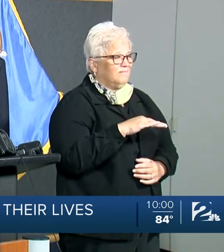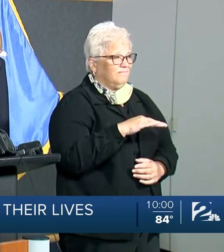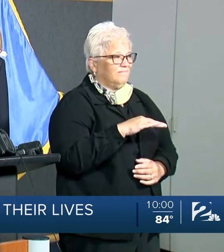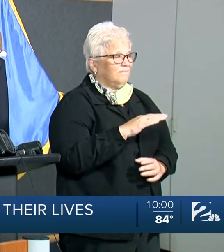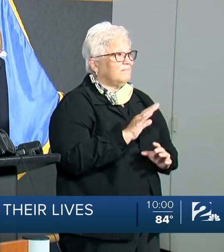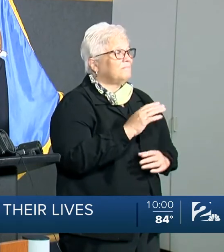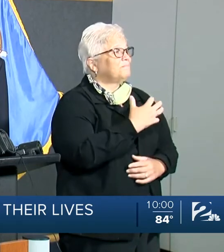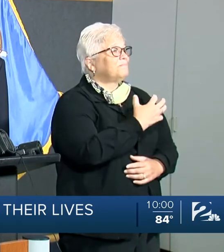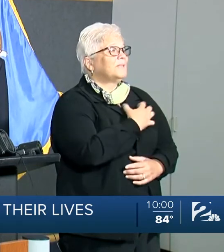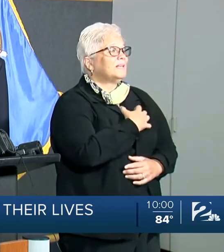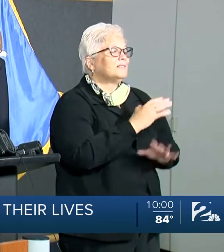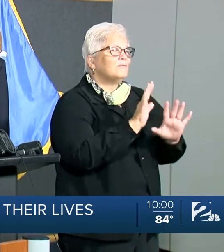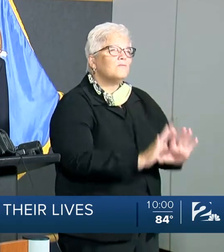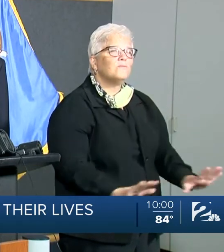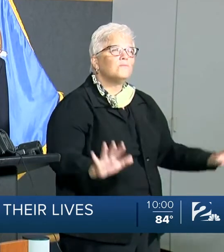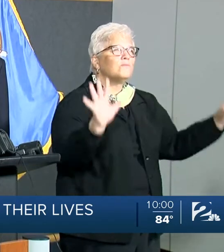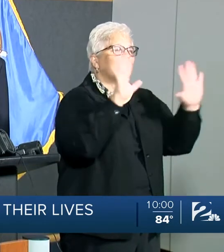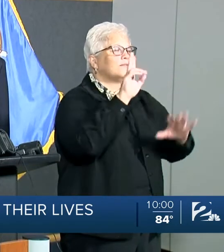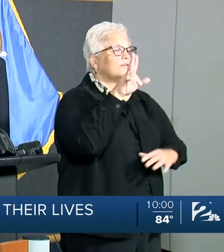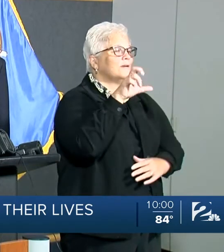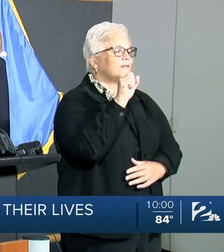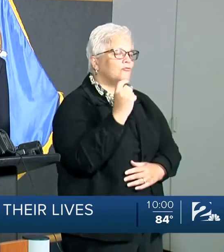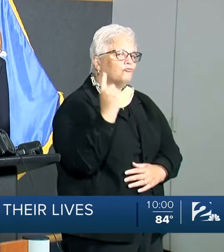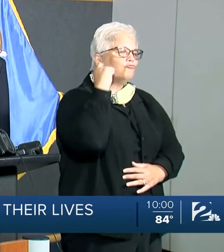here in Tulsa today,